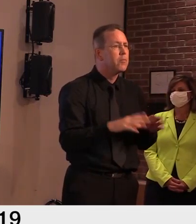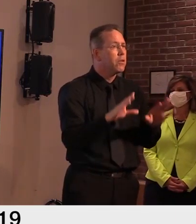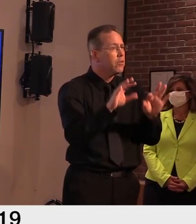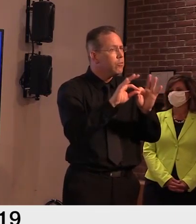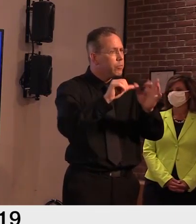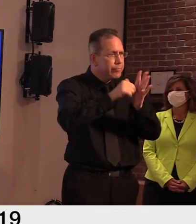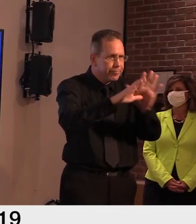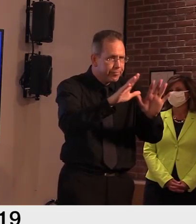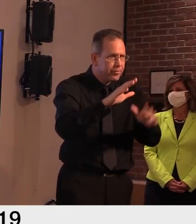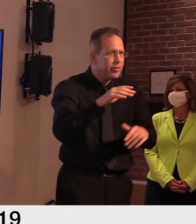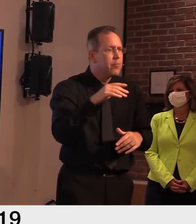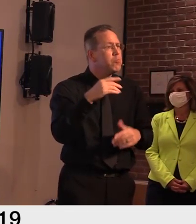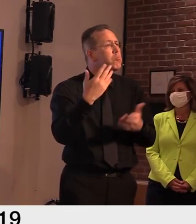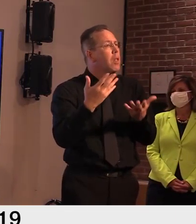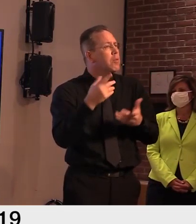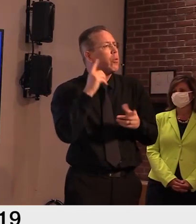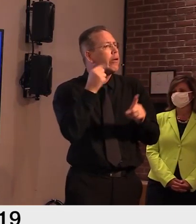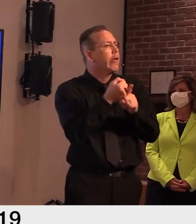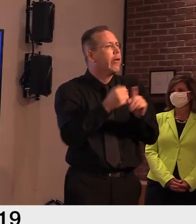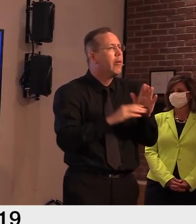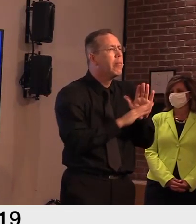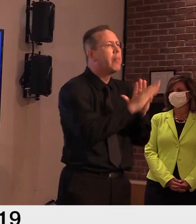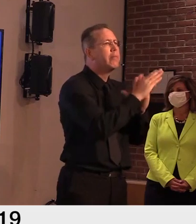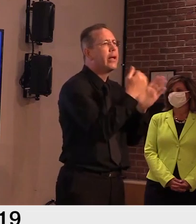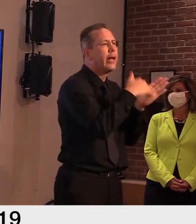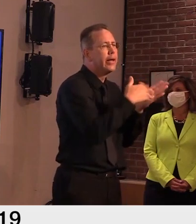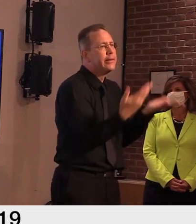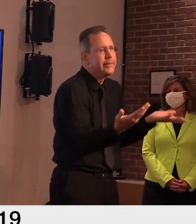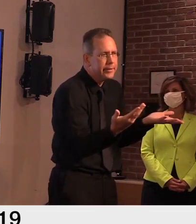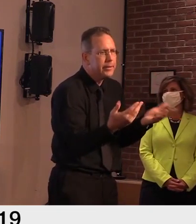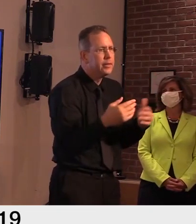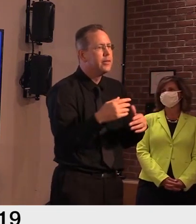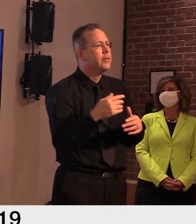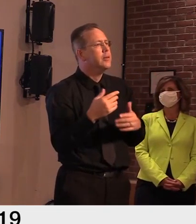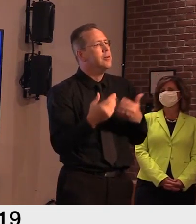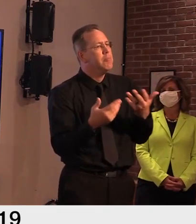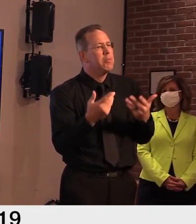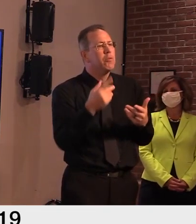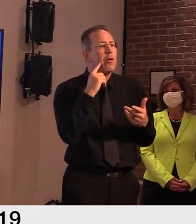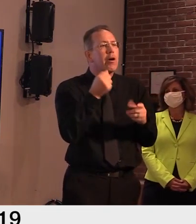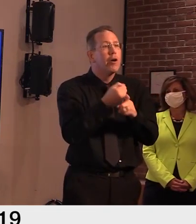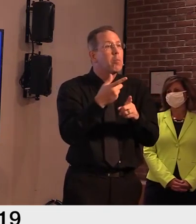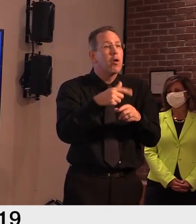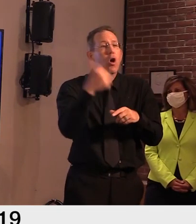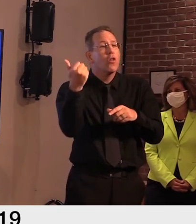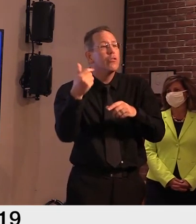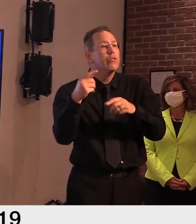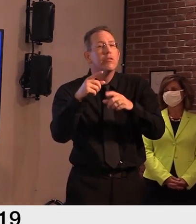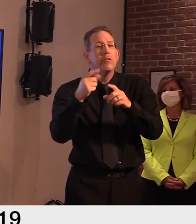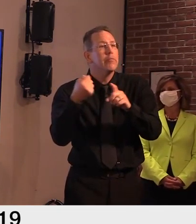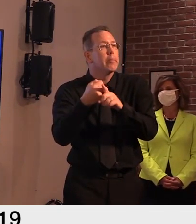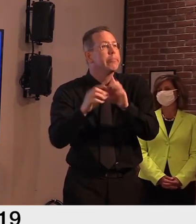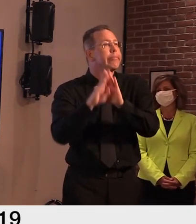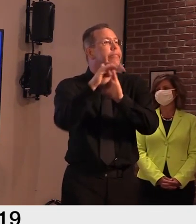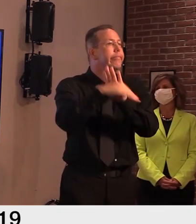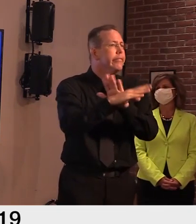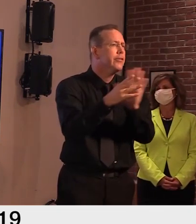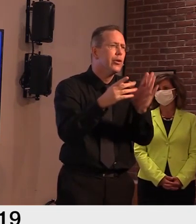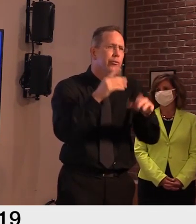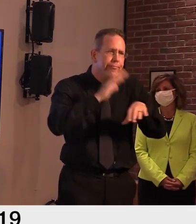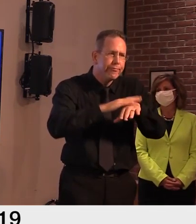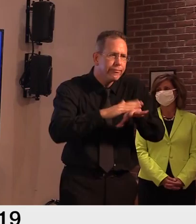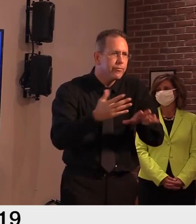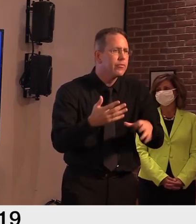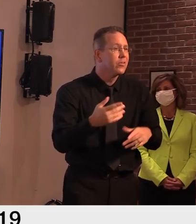next 2 weeks, we anticipate having a continued low-level case count as we proceed. Keeping in